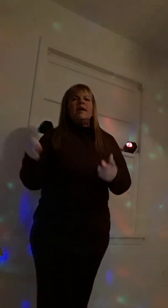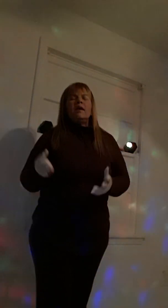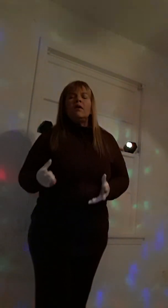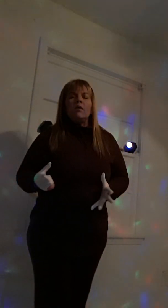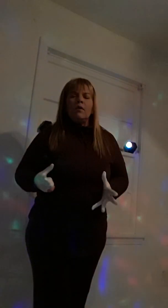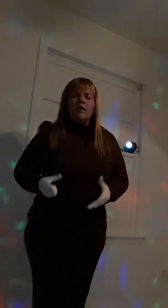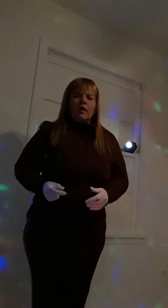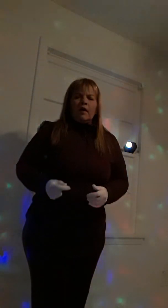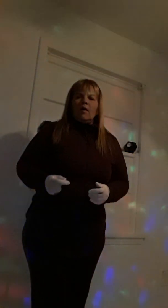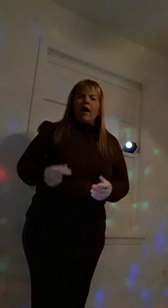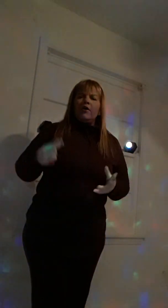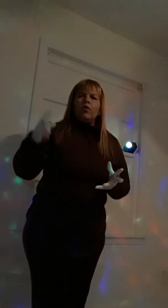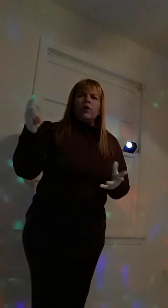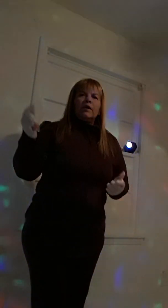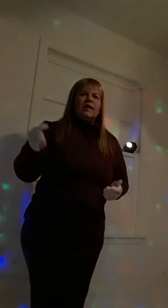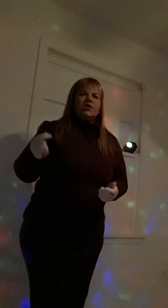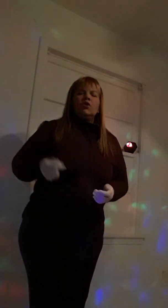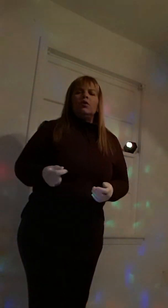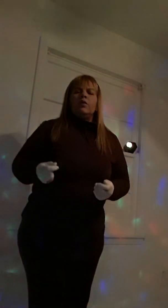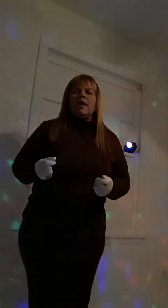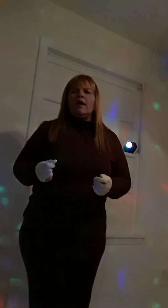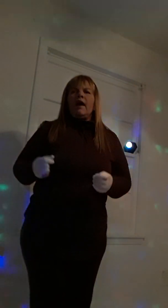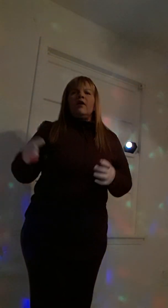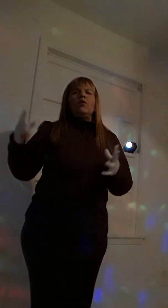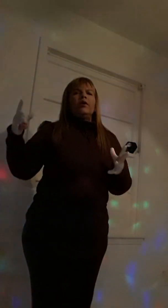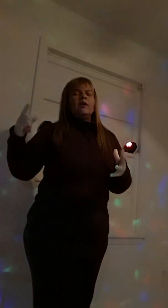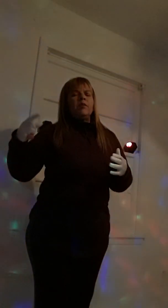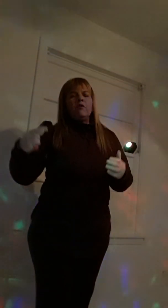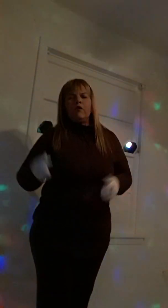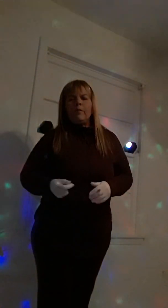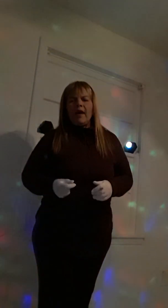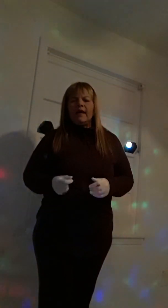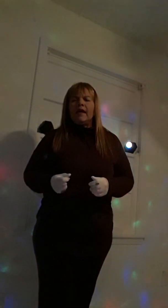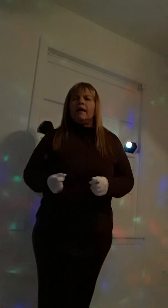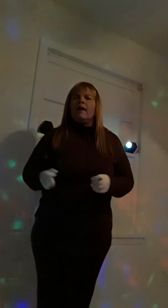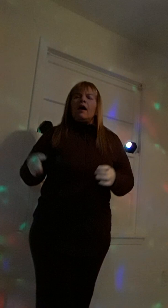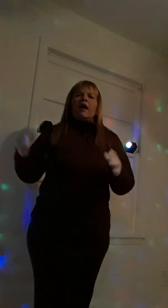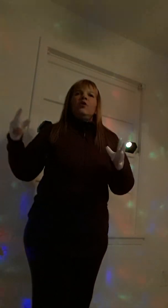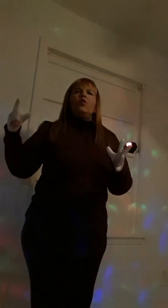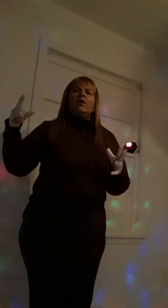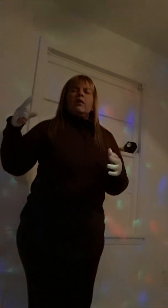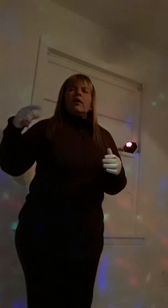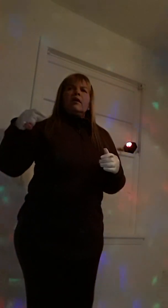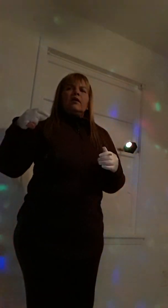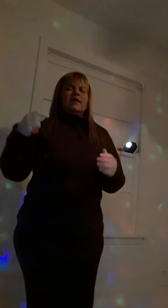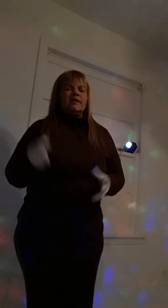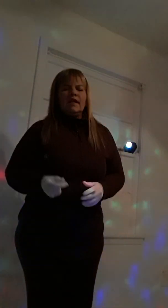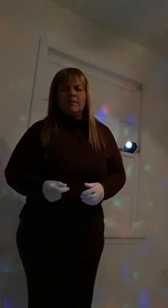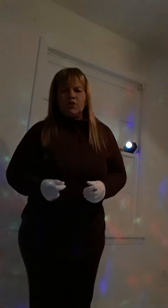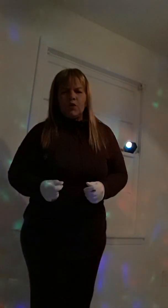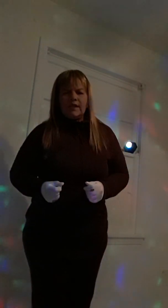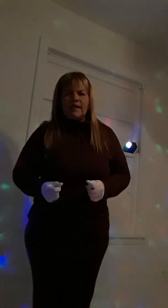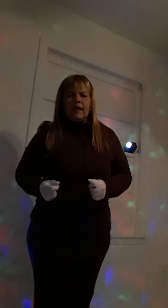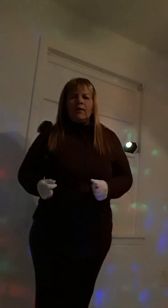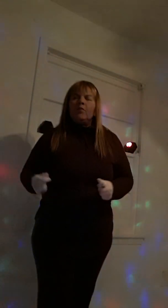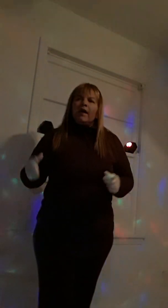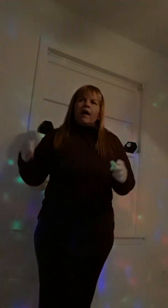you how to work the jewelry, how to work the perfume making, how to work the seamstressing, how